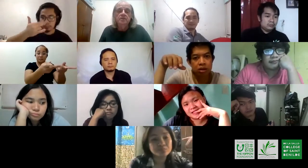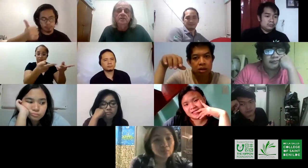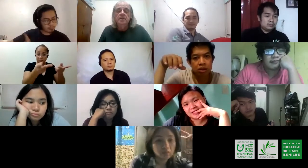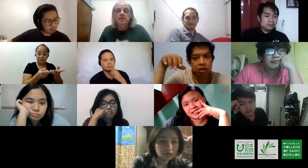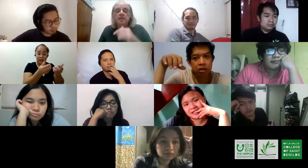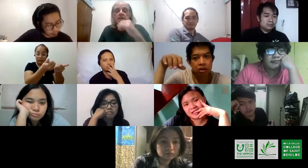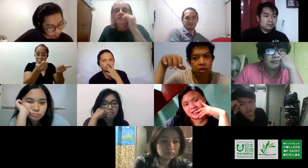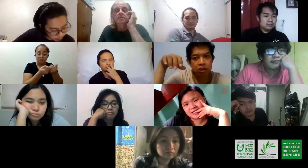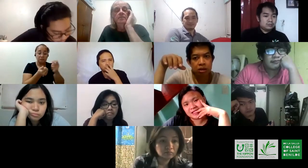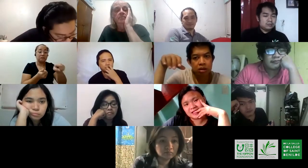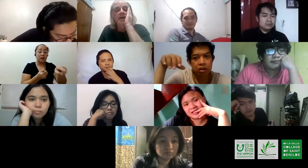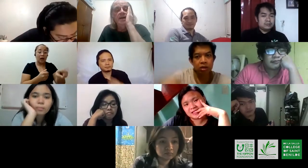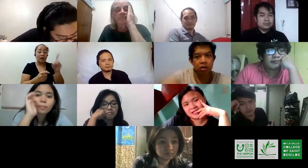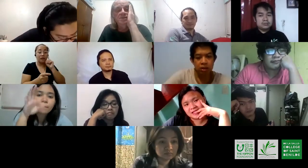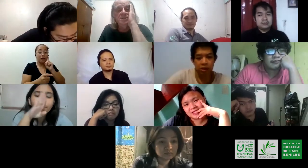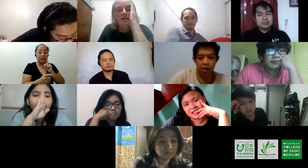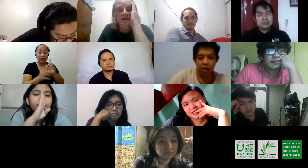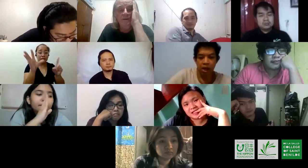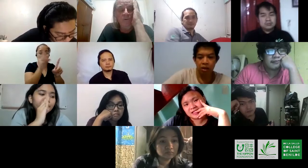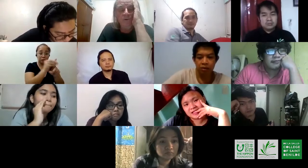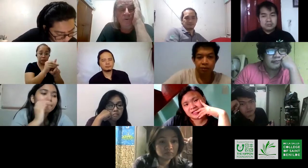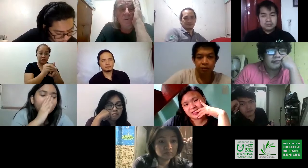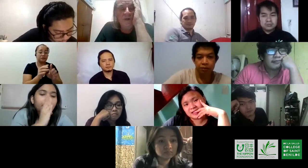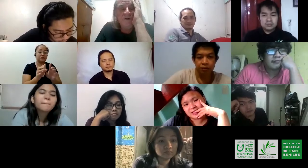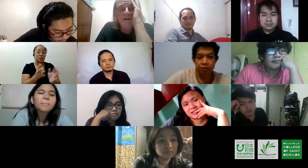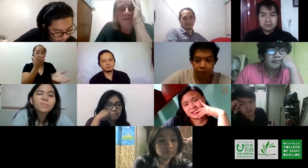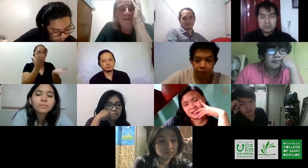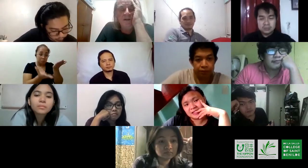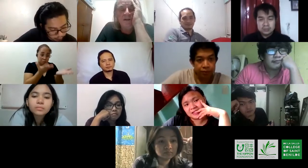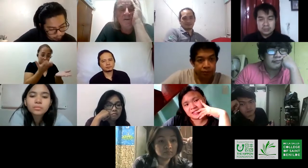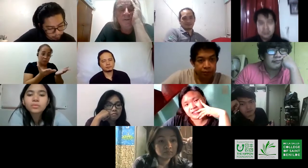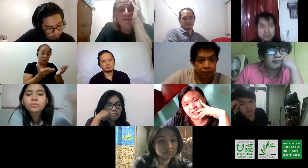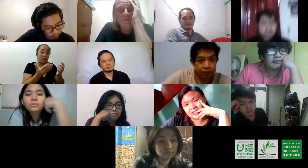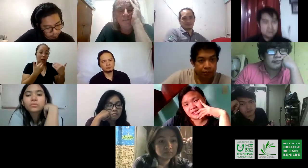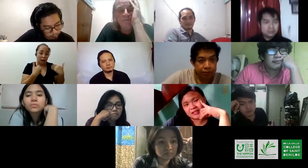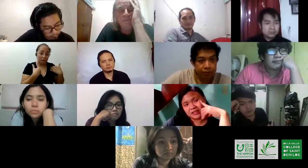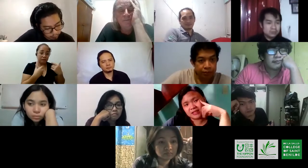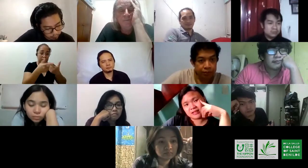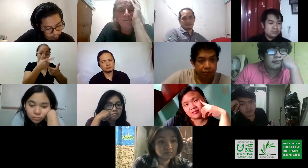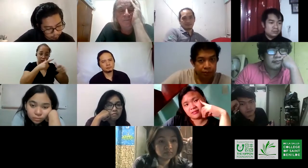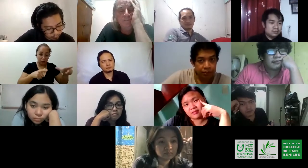culture, it may have a sign language or must have a sign language.